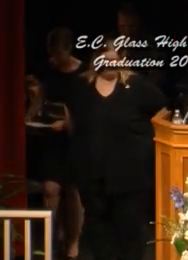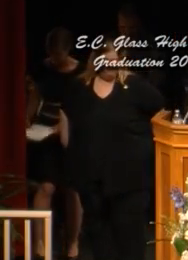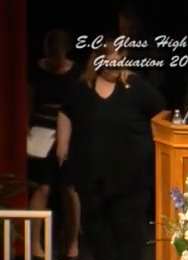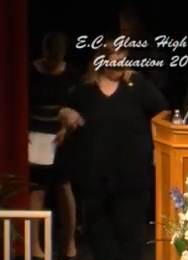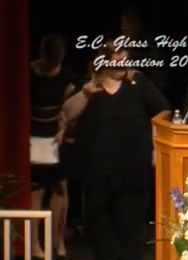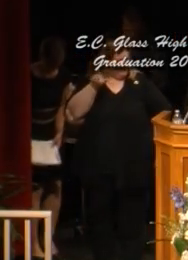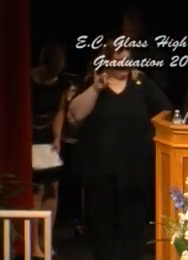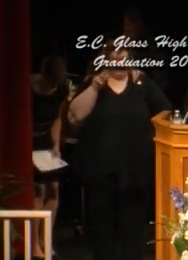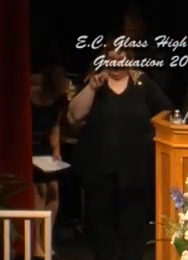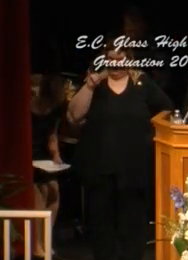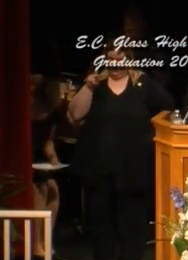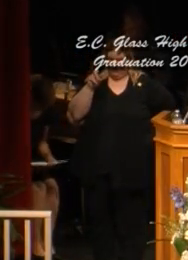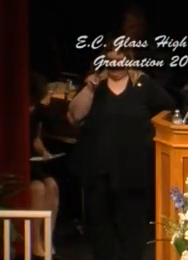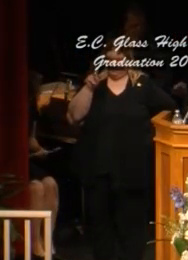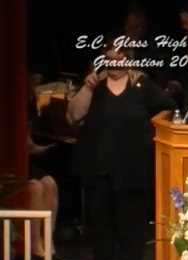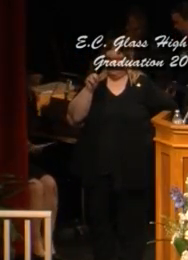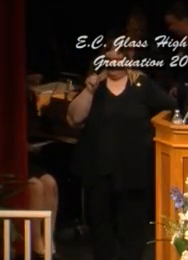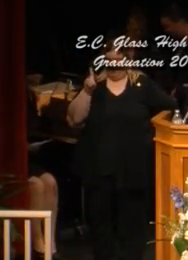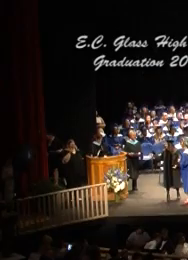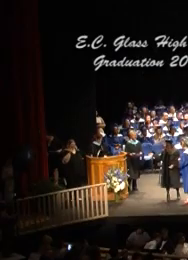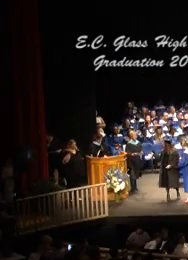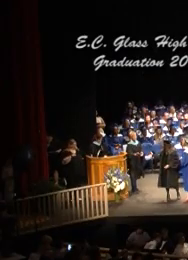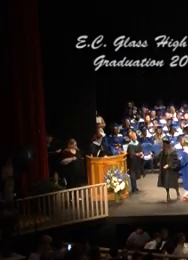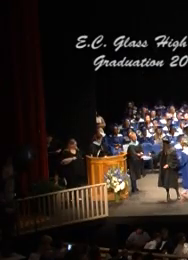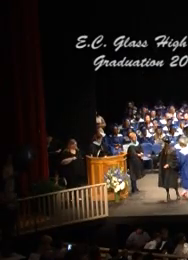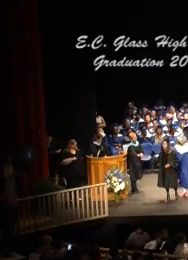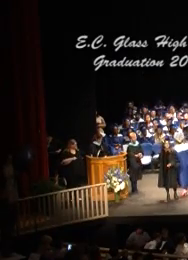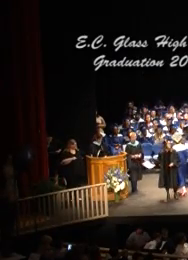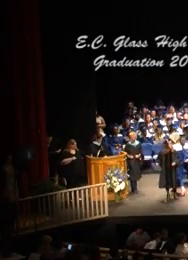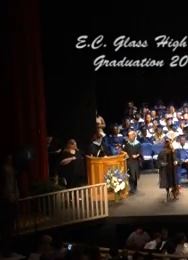Layton Jackson Dodd,